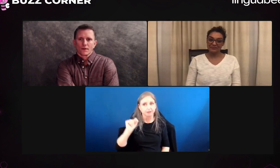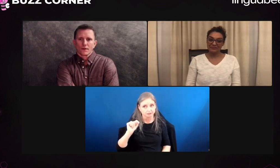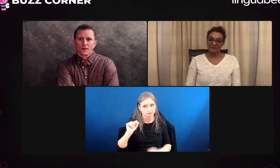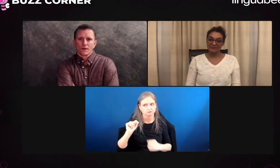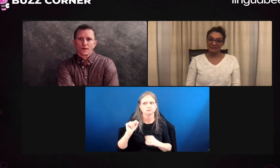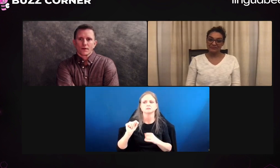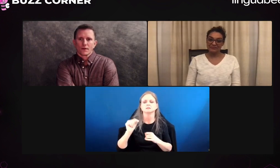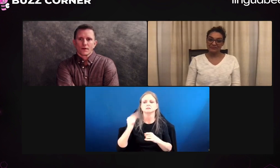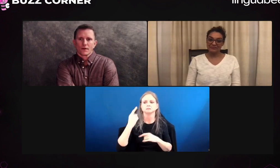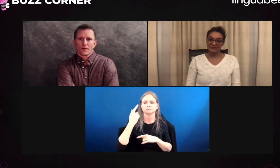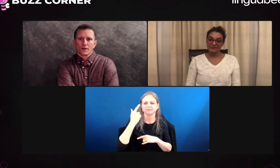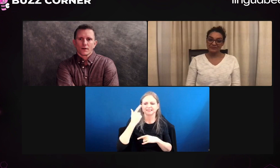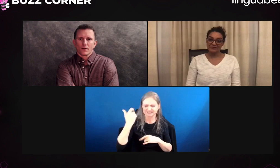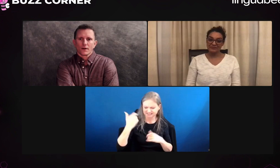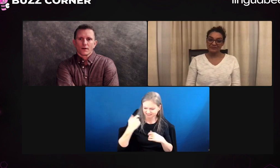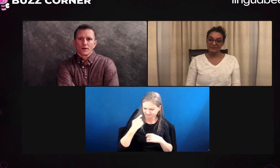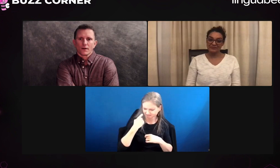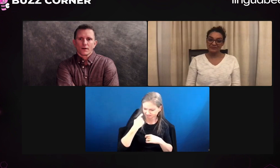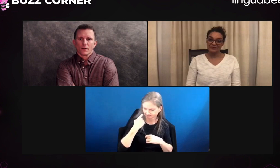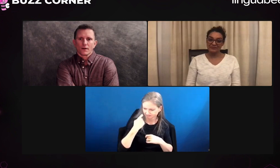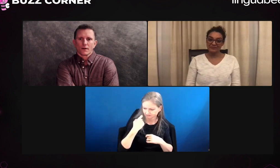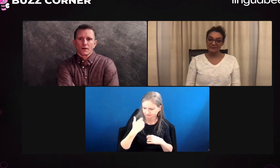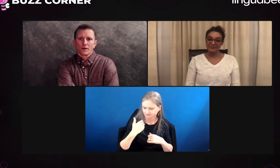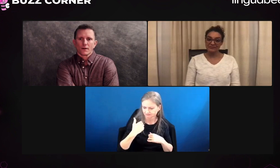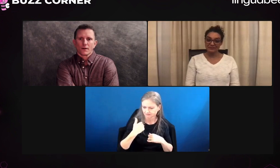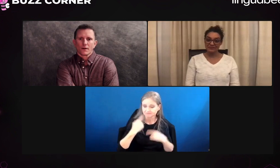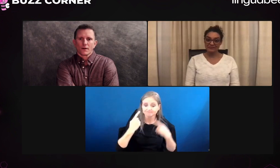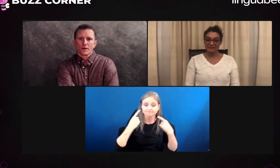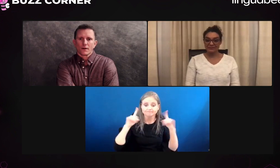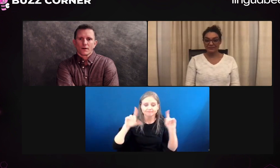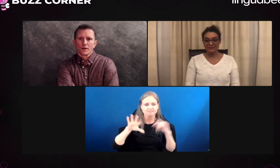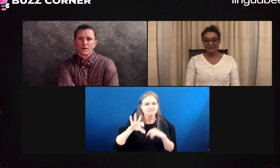certain feelings about me. But